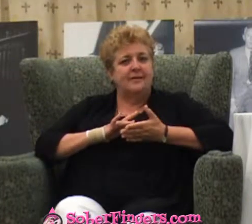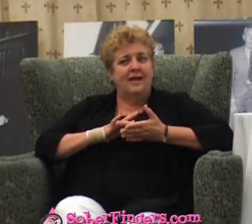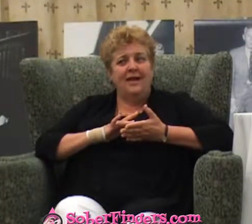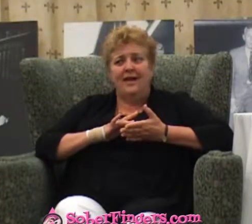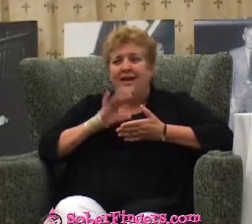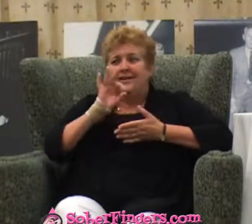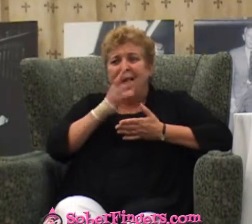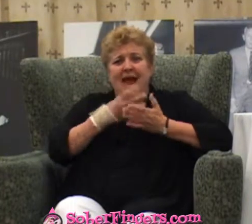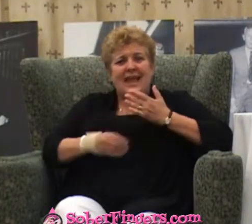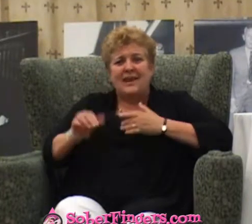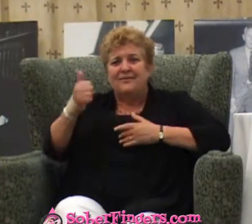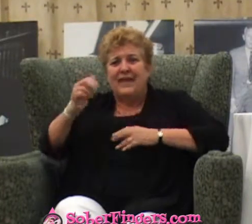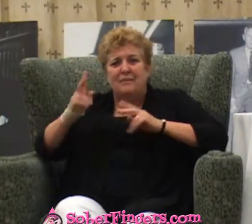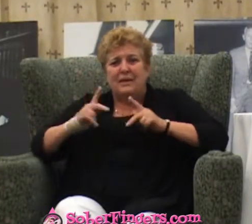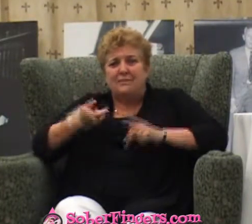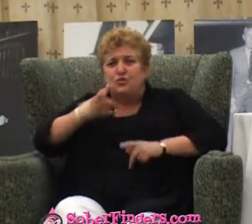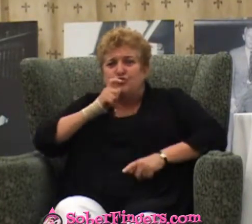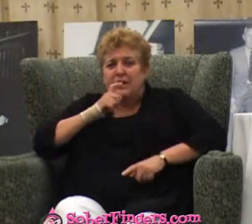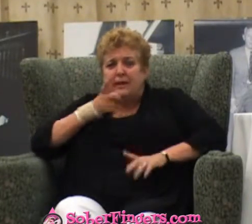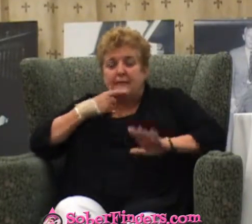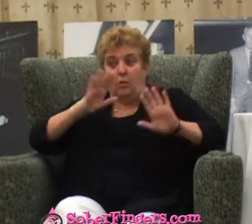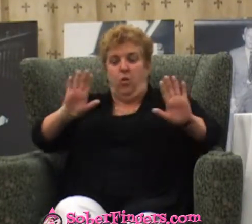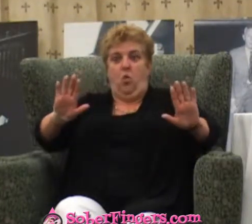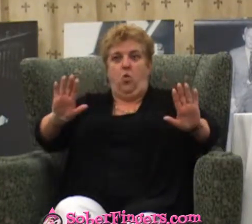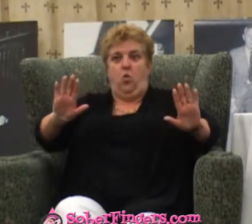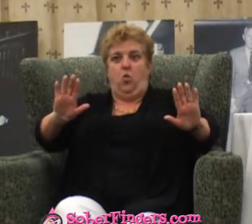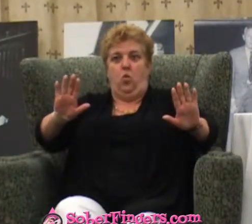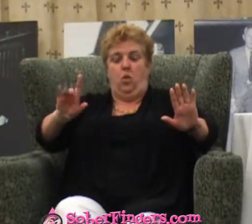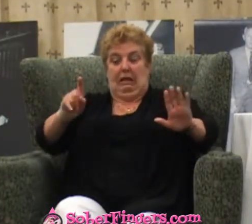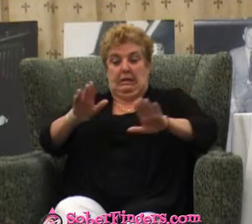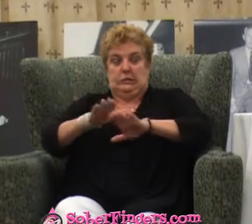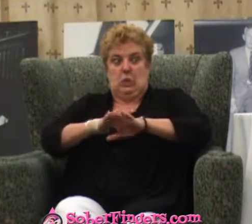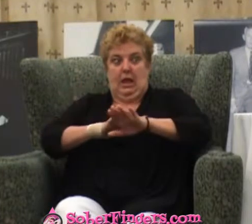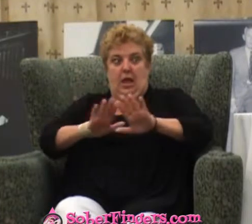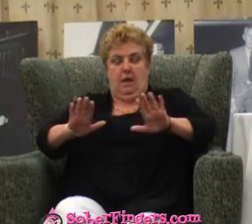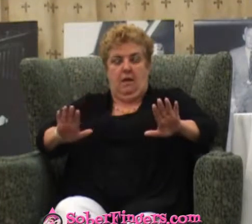couple drinks and they say, whoa, I gotta slow down. I'm feeling it.